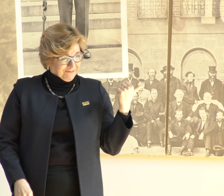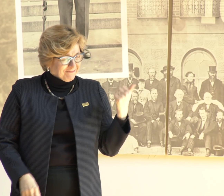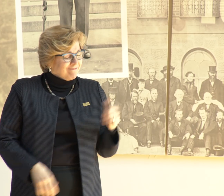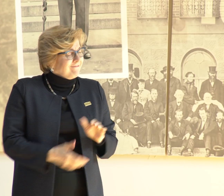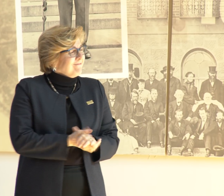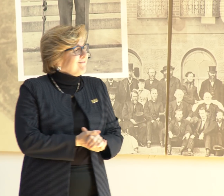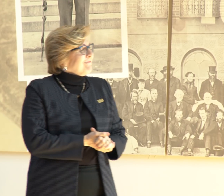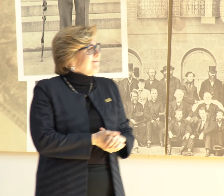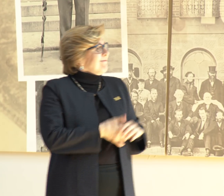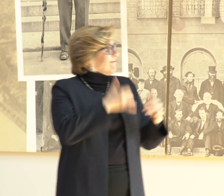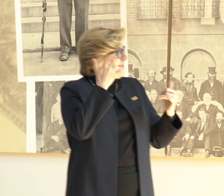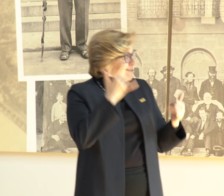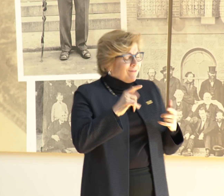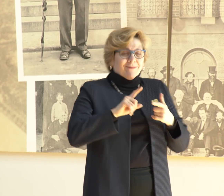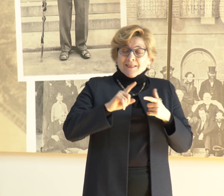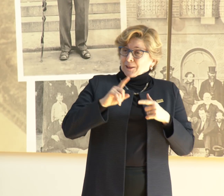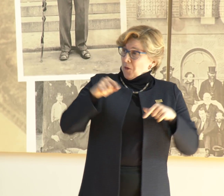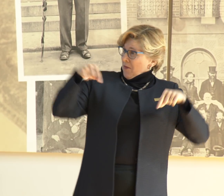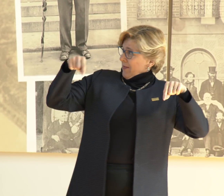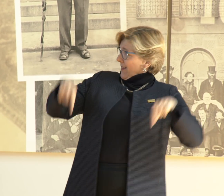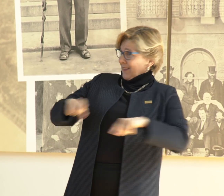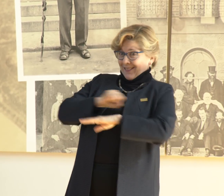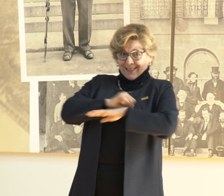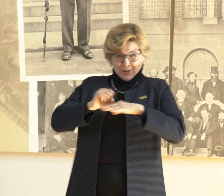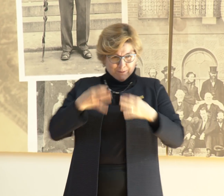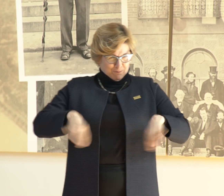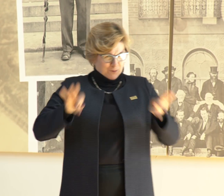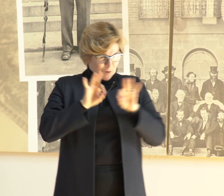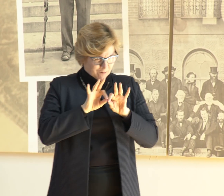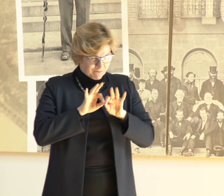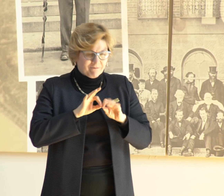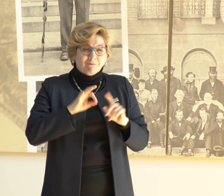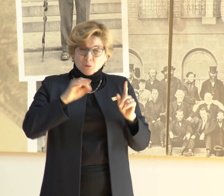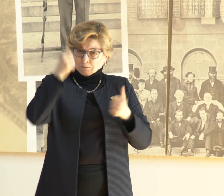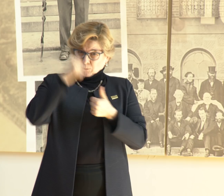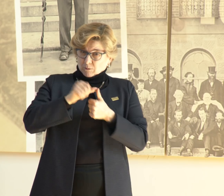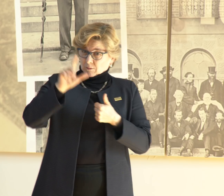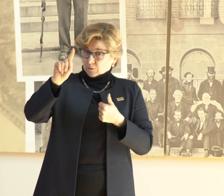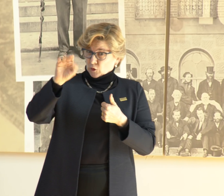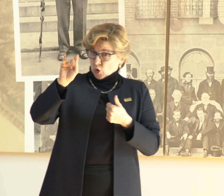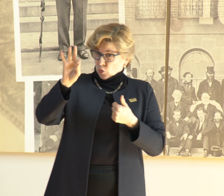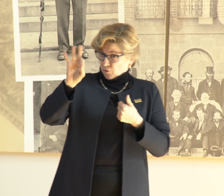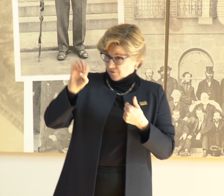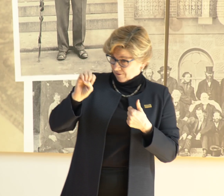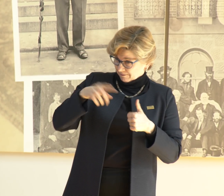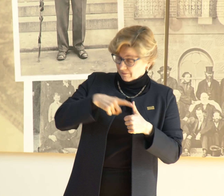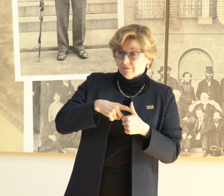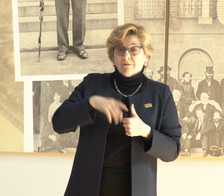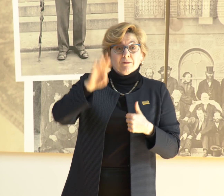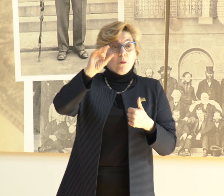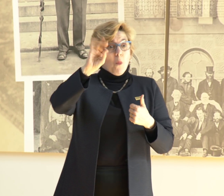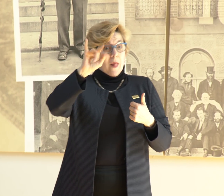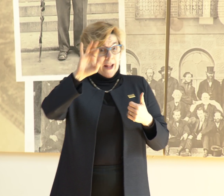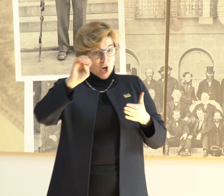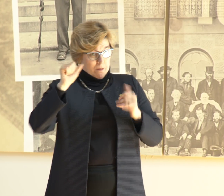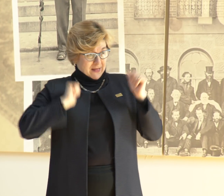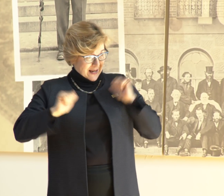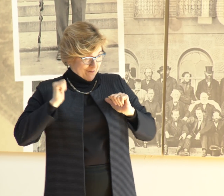And he never changed. He was like this for the entirety of his life. And so this stage is important. Not